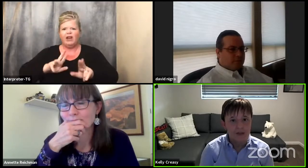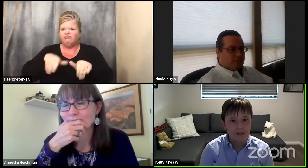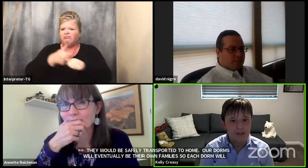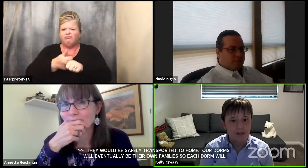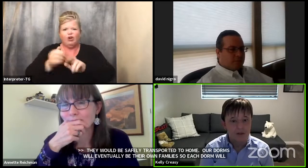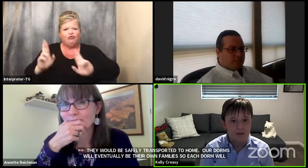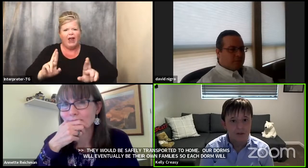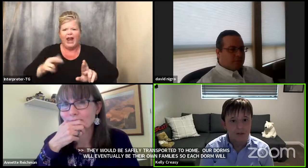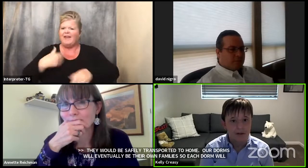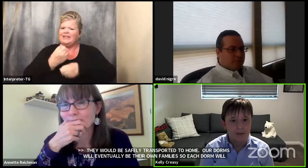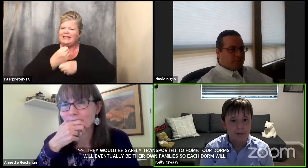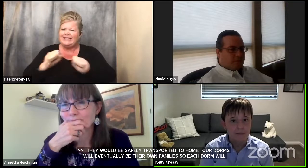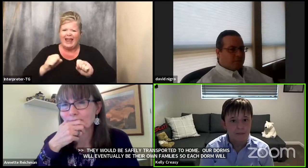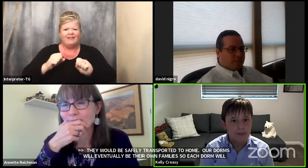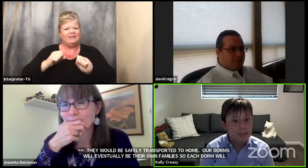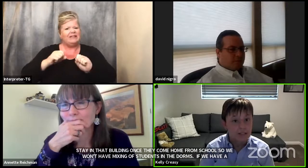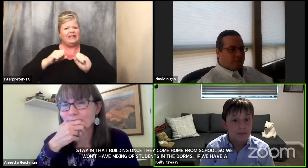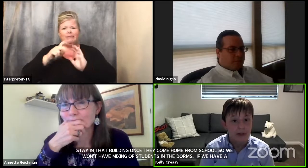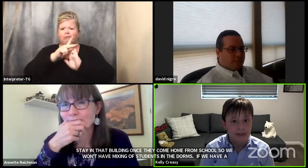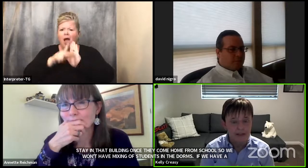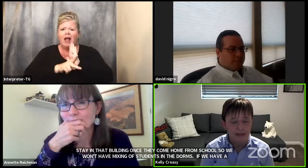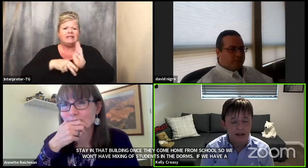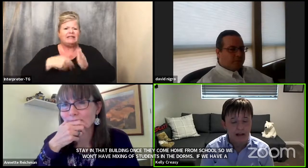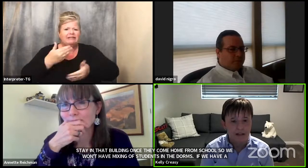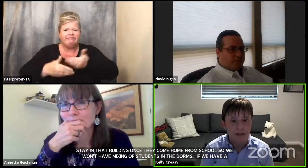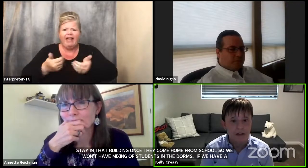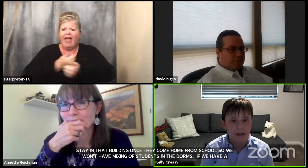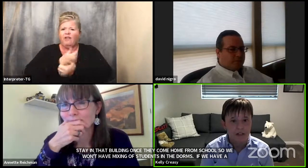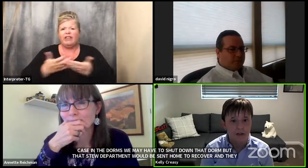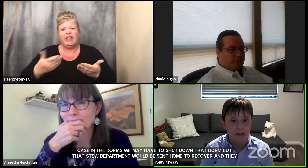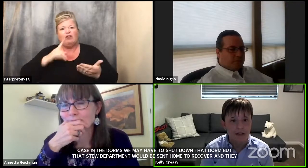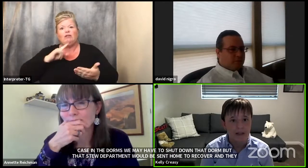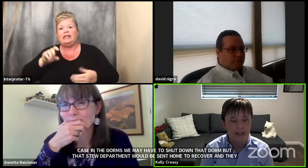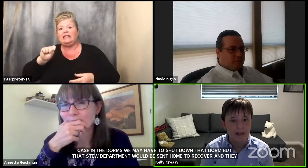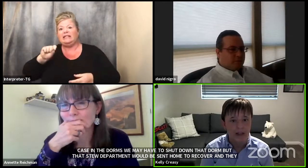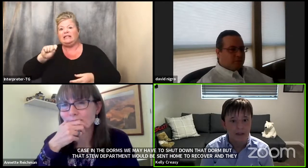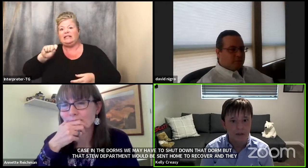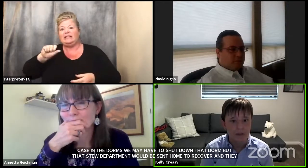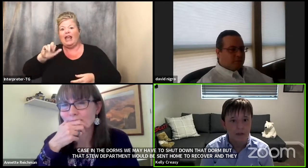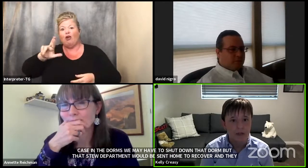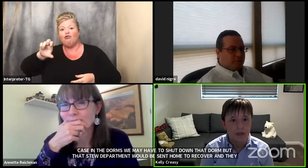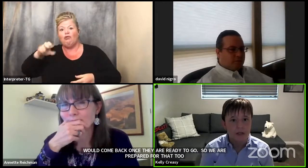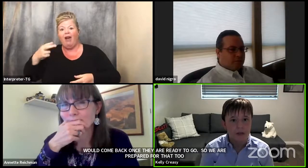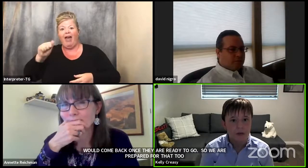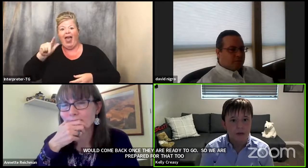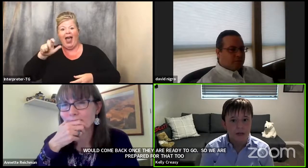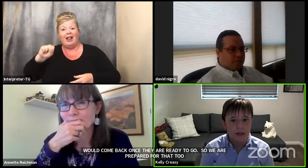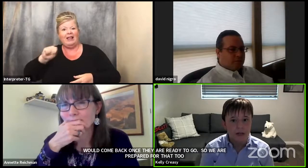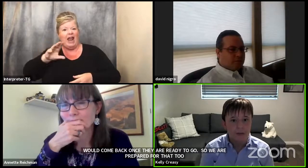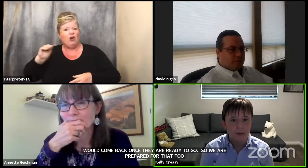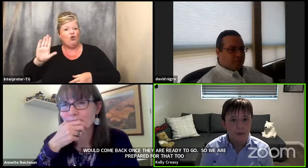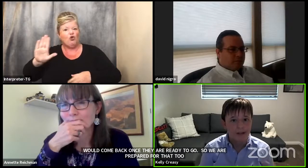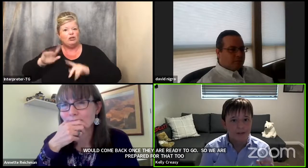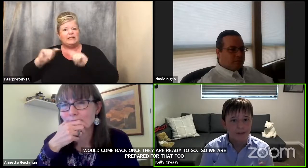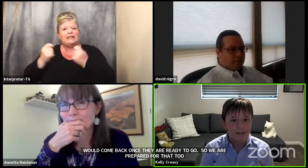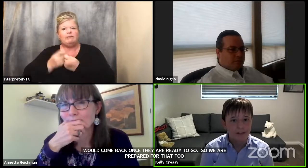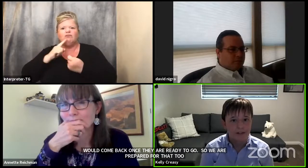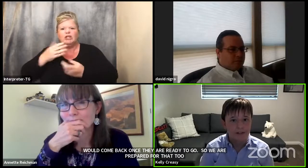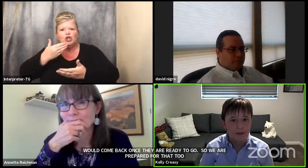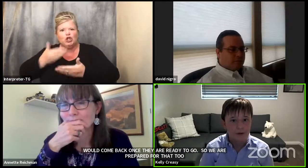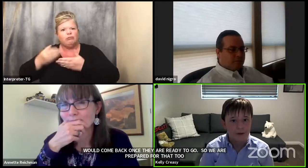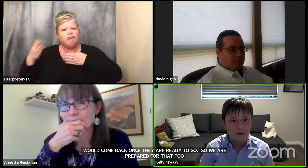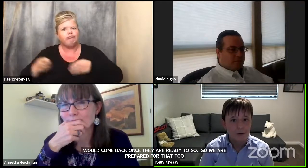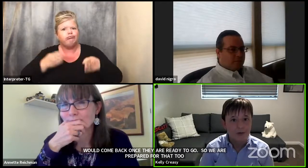safety procedures in the dorm. Live to give credit to Sarah Allen and her team for really thinking that through. So we're ready